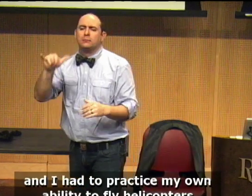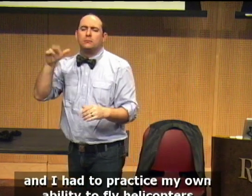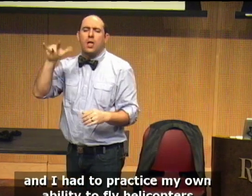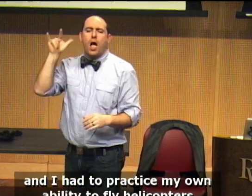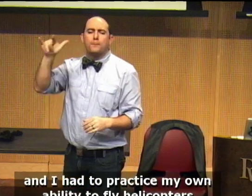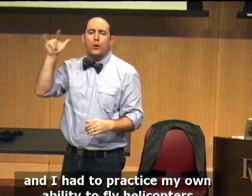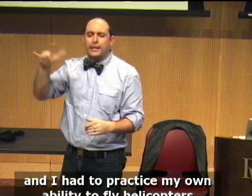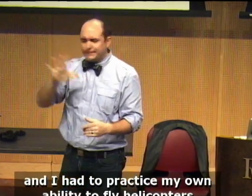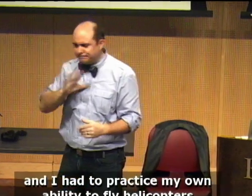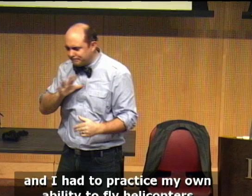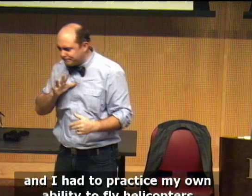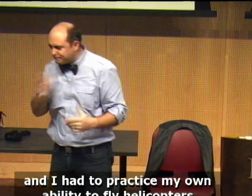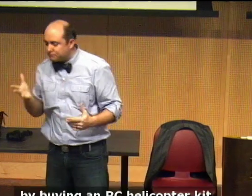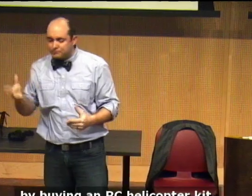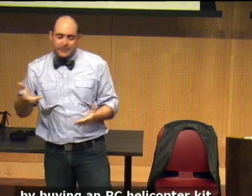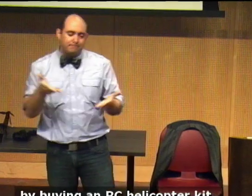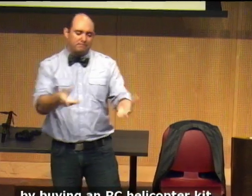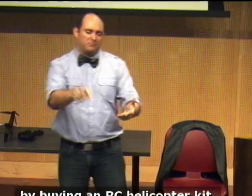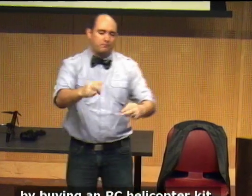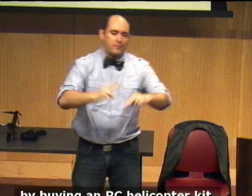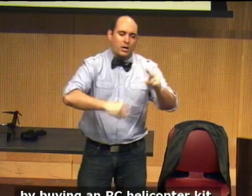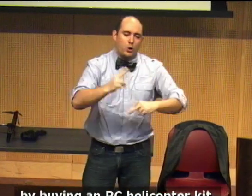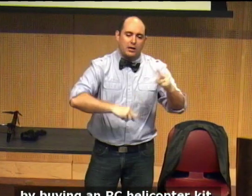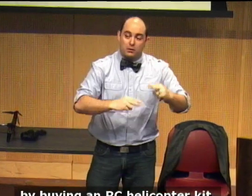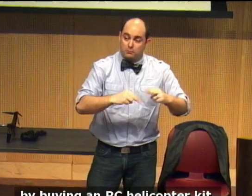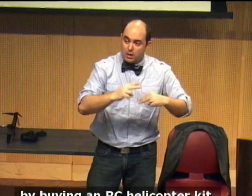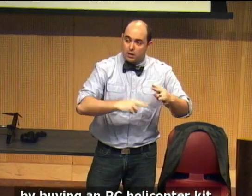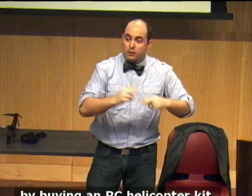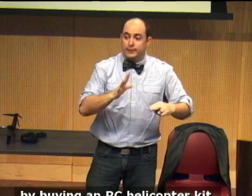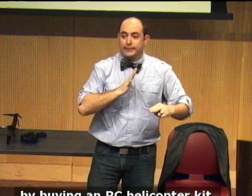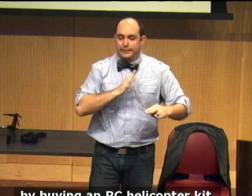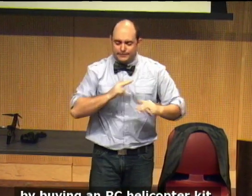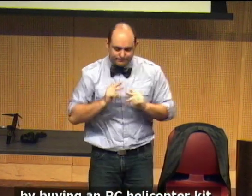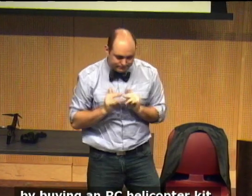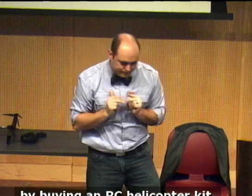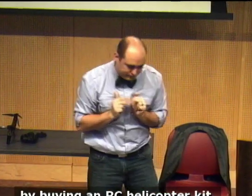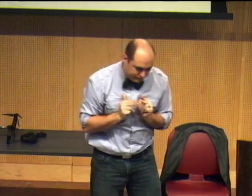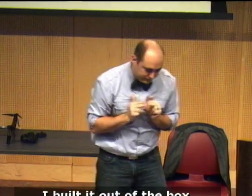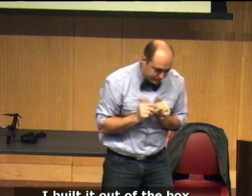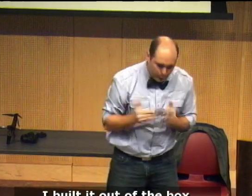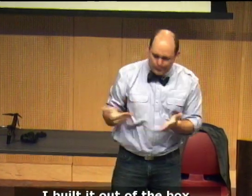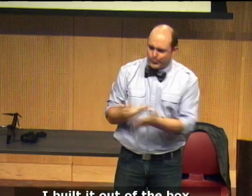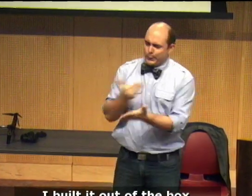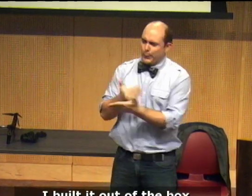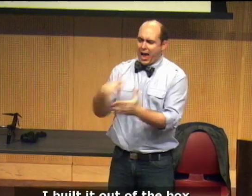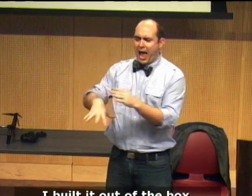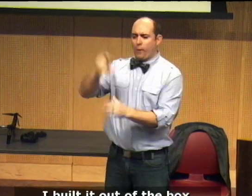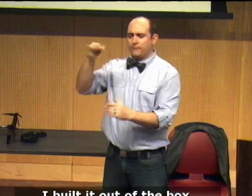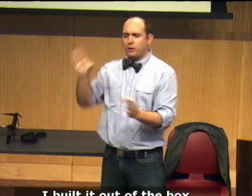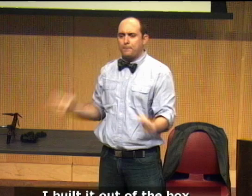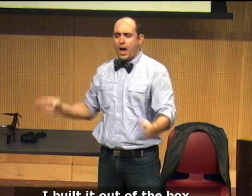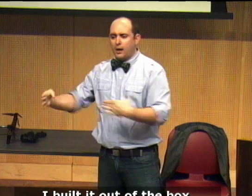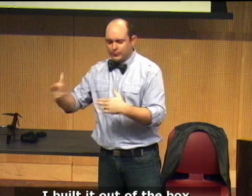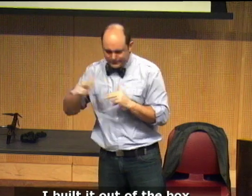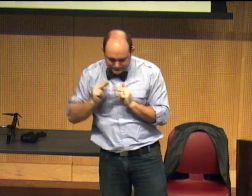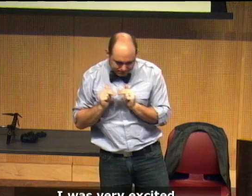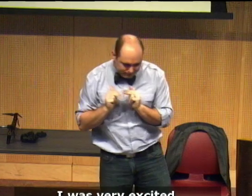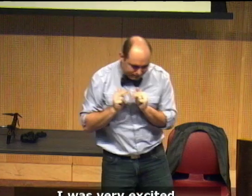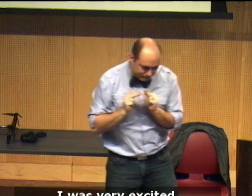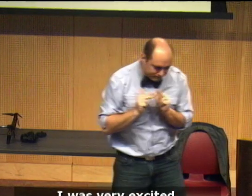fly helicopters by buying an RC helicopter kit. I built it out of the box. I was very